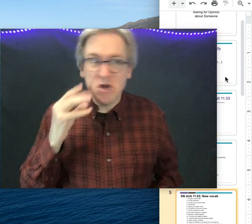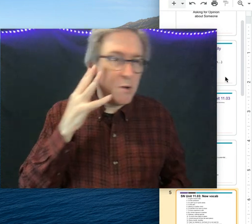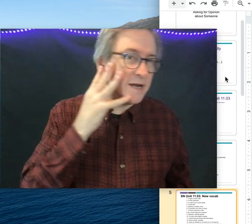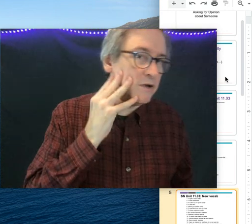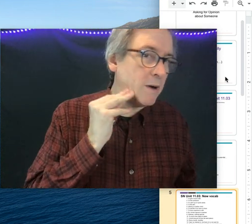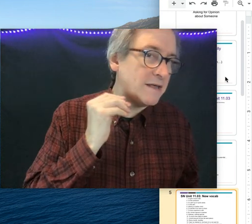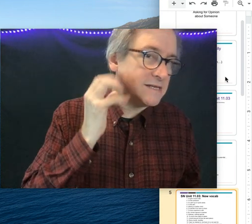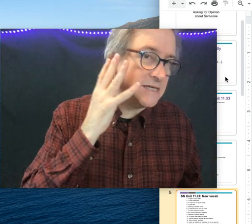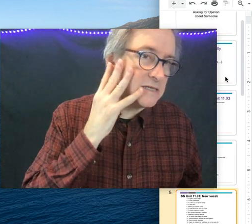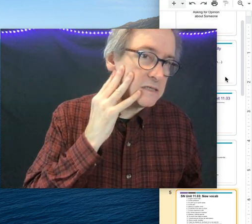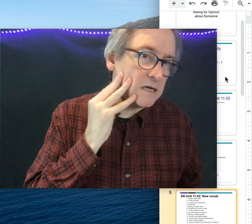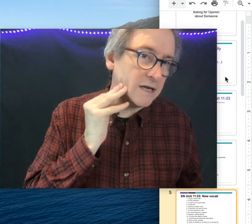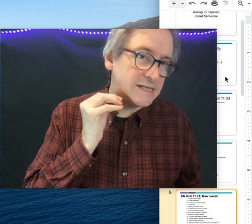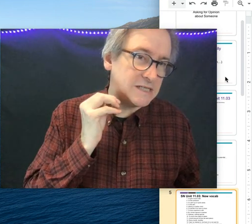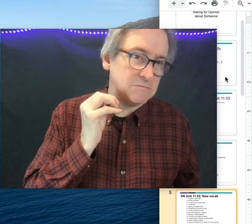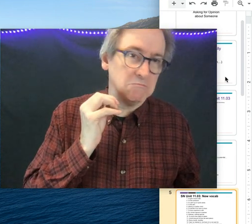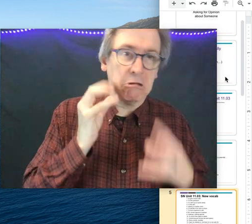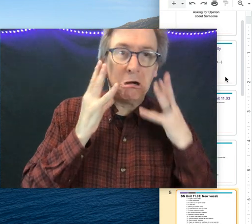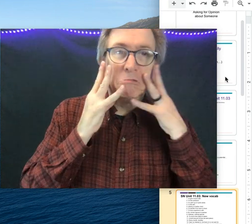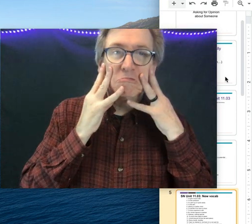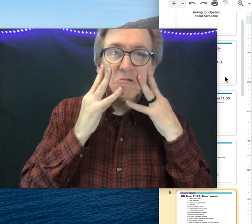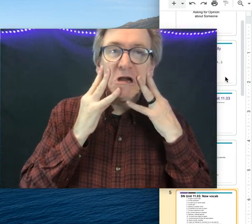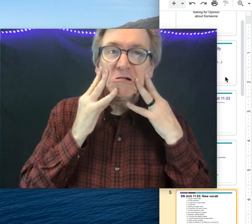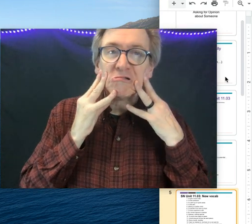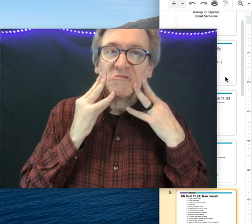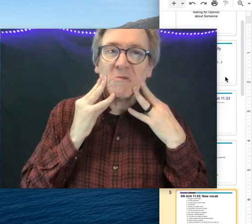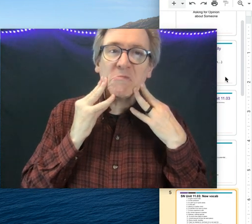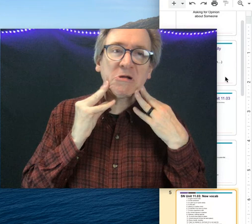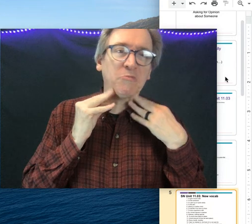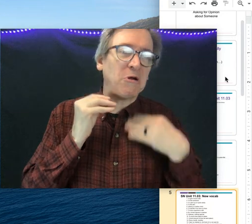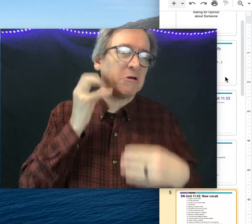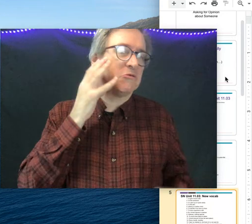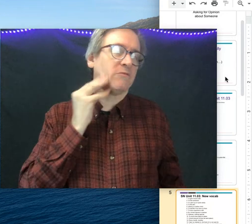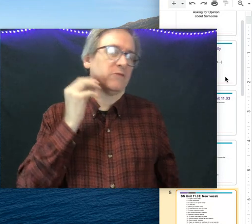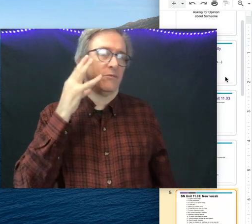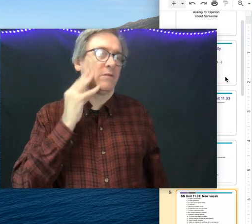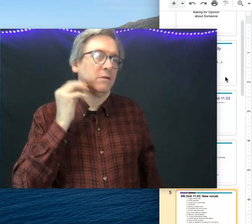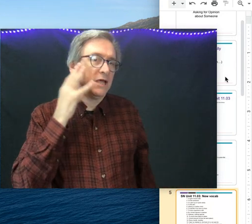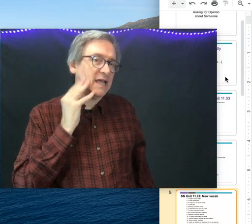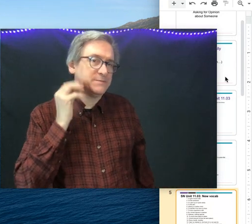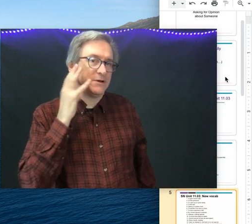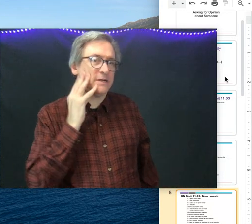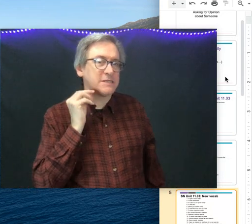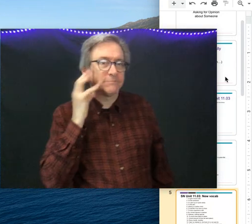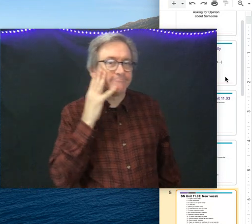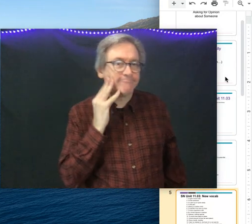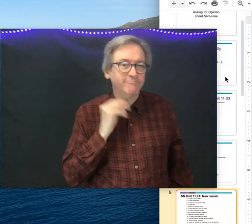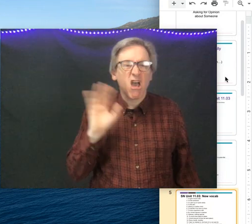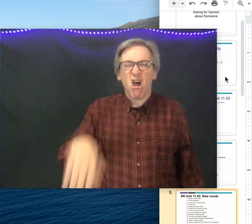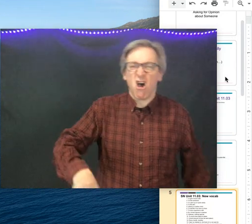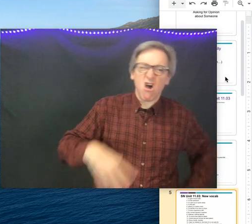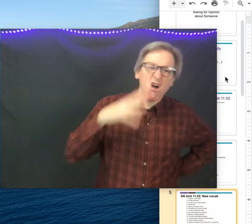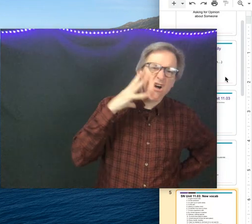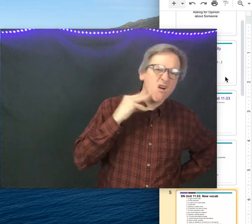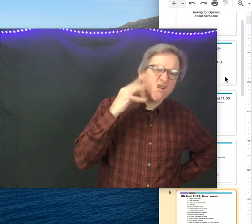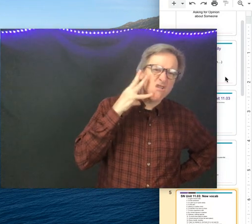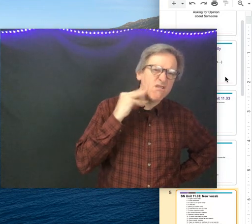I have no idea why this is, unless it's wrinkles from experience. So, experience?